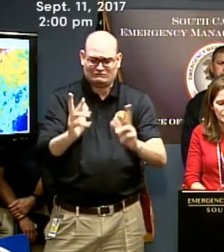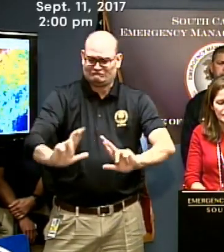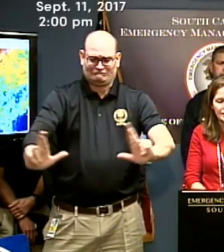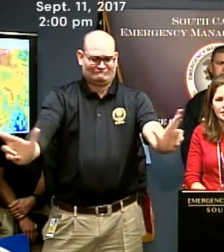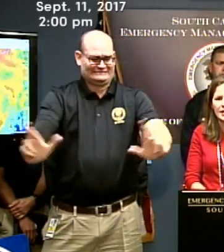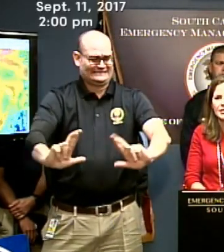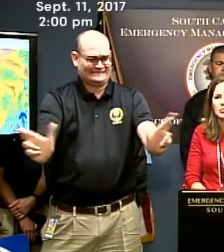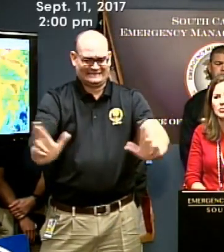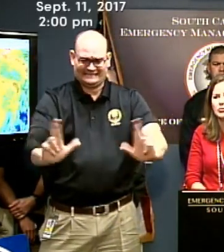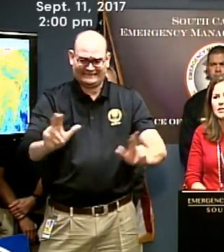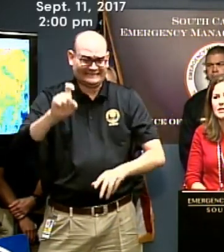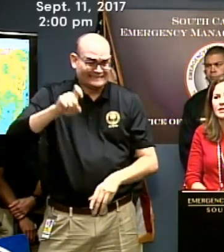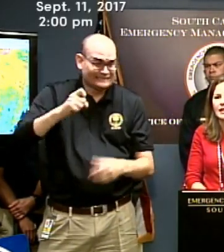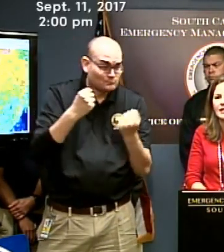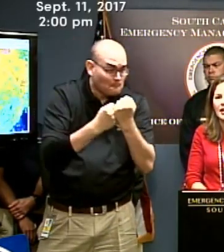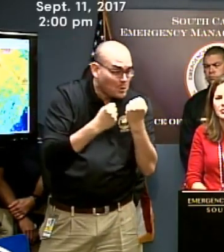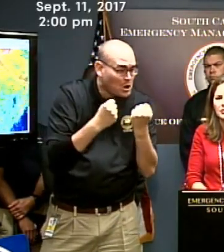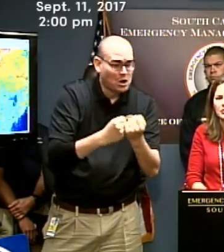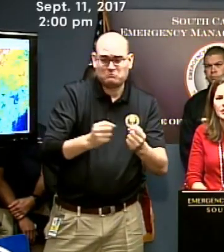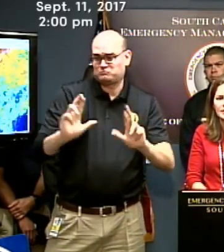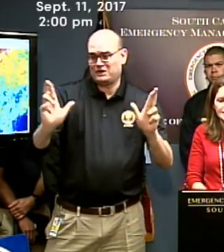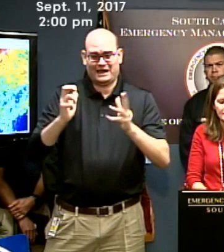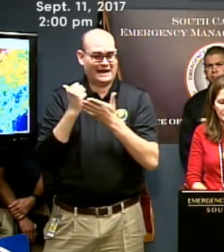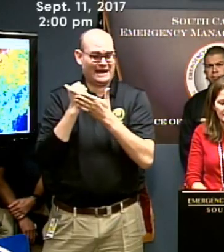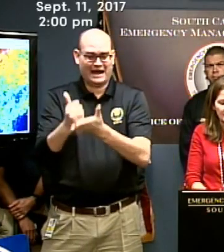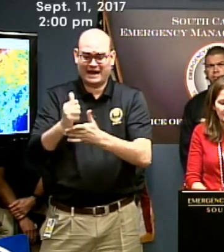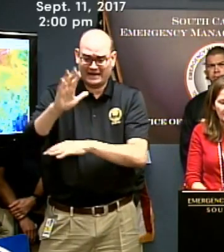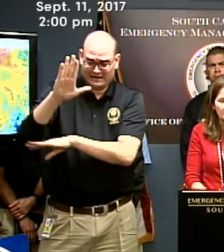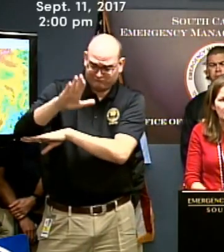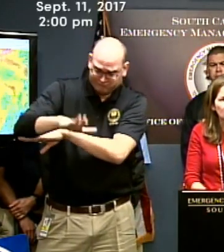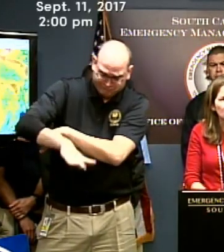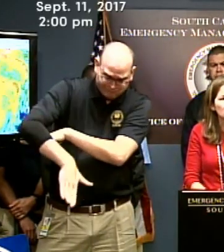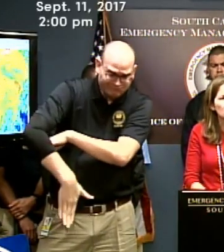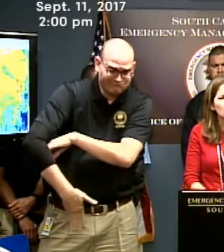that may be needed as we move into the late afternoon and this evening.